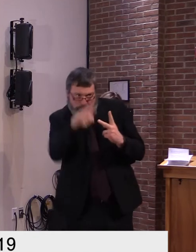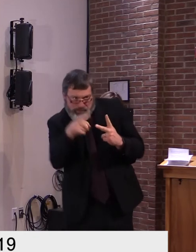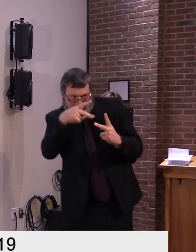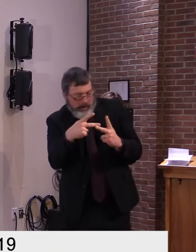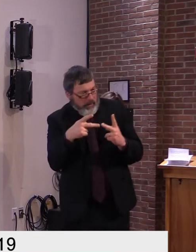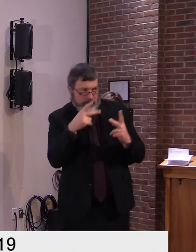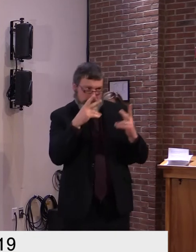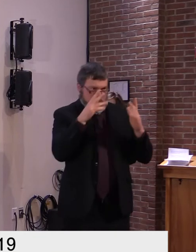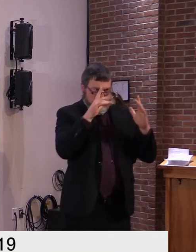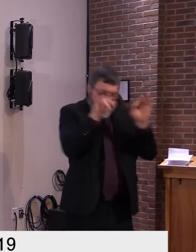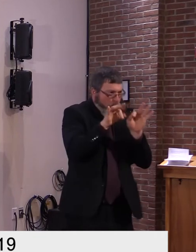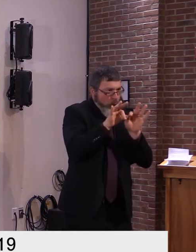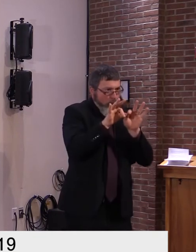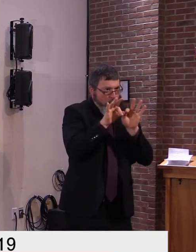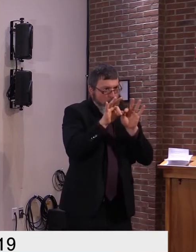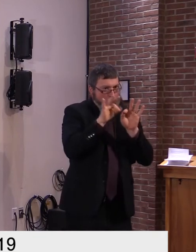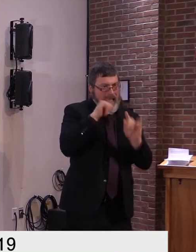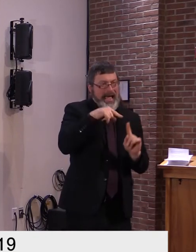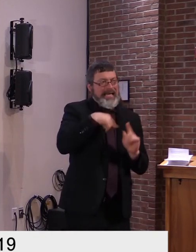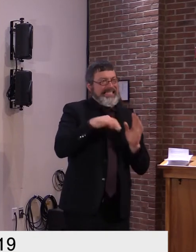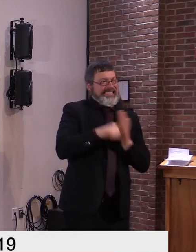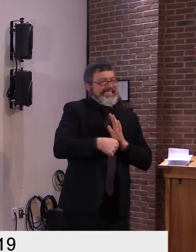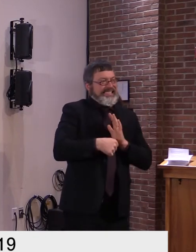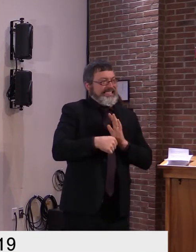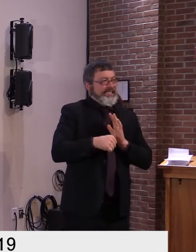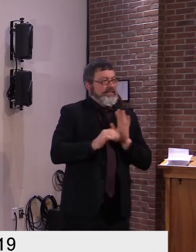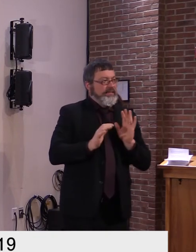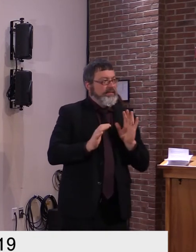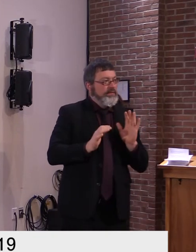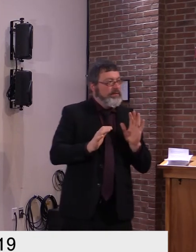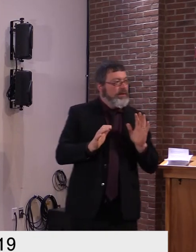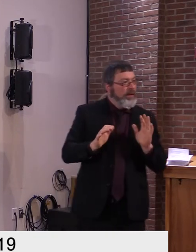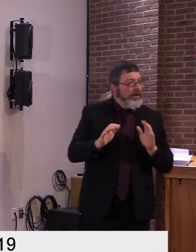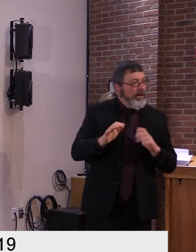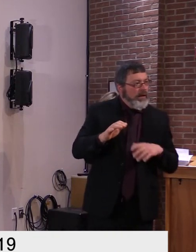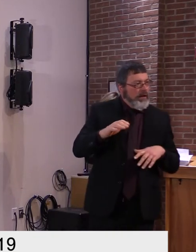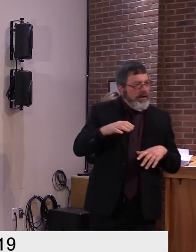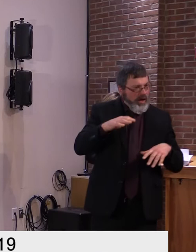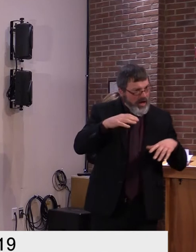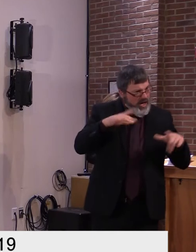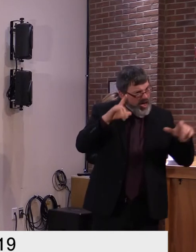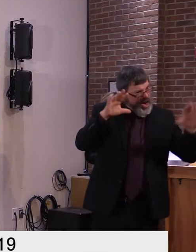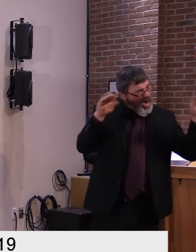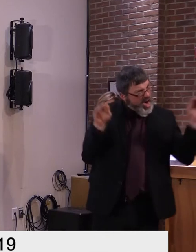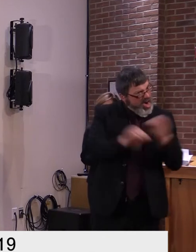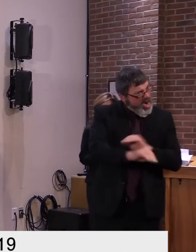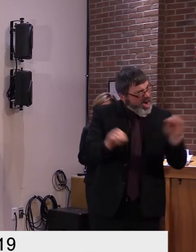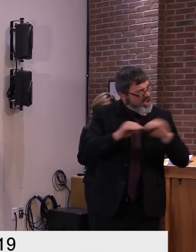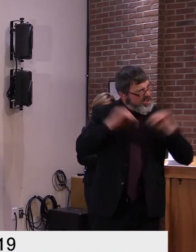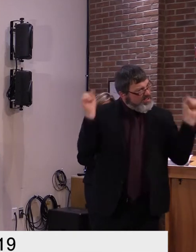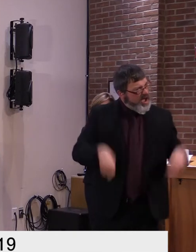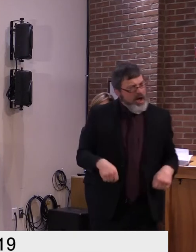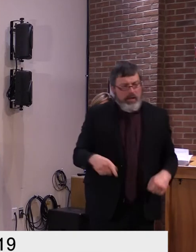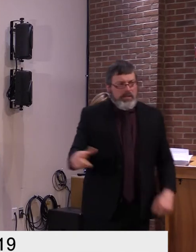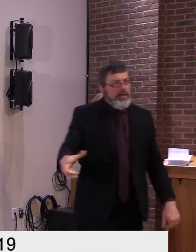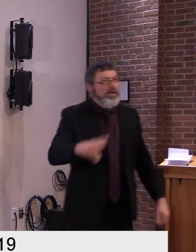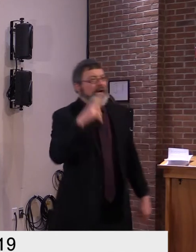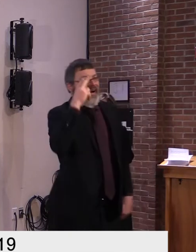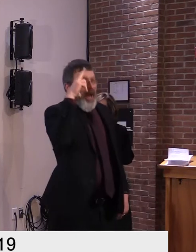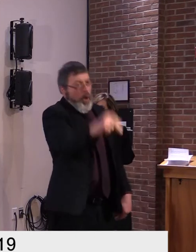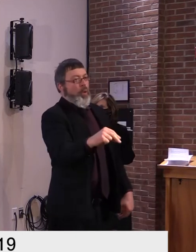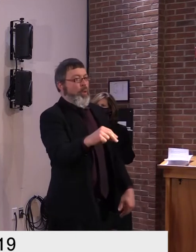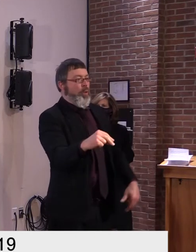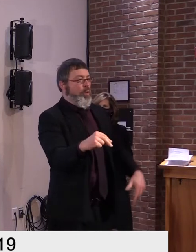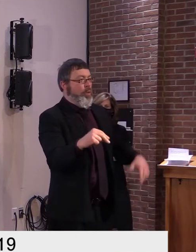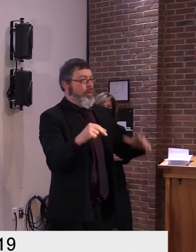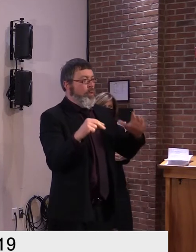I think ideally you'd probably mix and match. I'm sorry. Oh, no, you can't mix and match. So if you got Pfizer